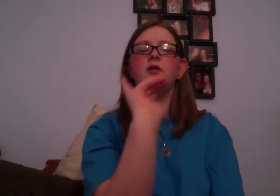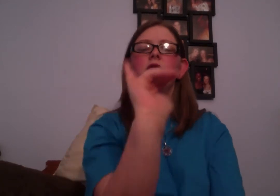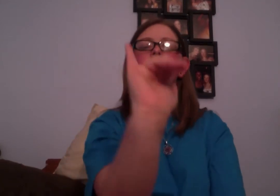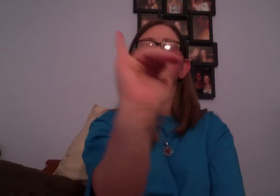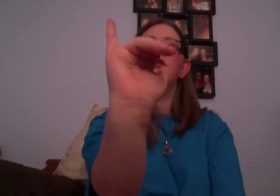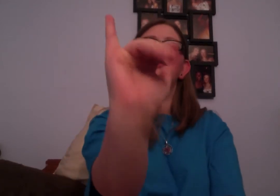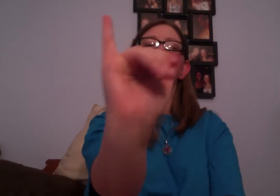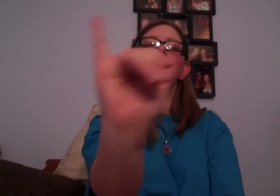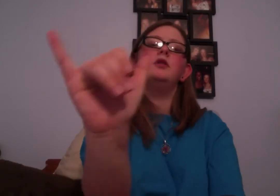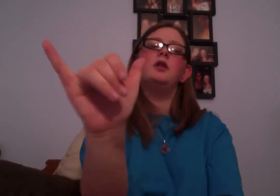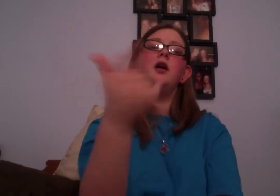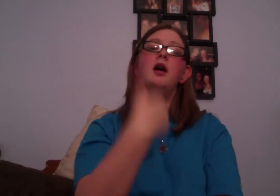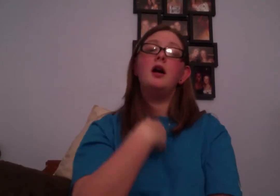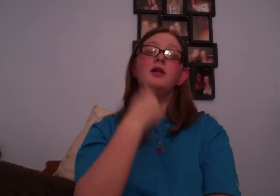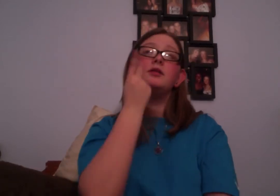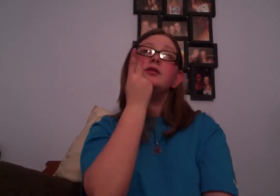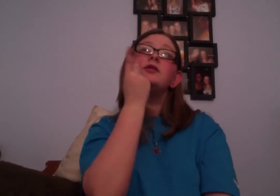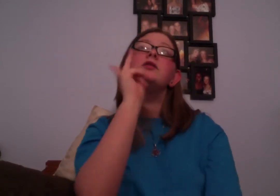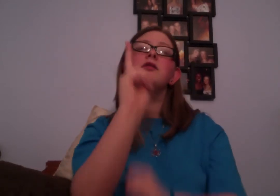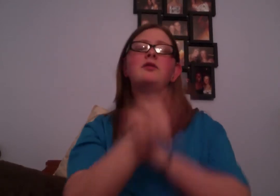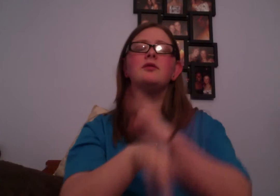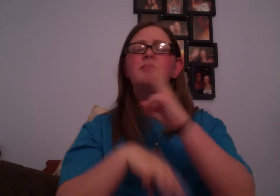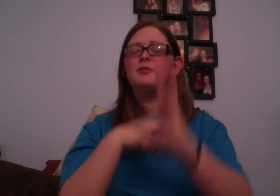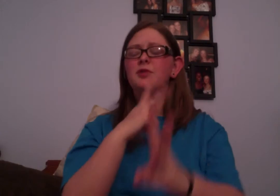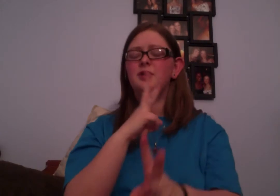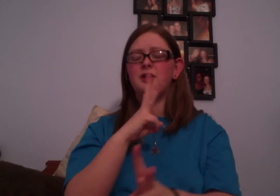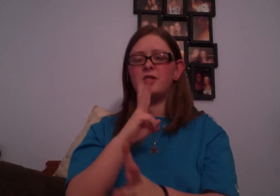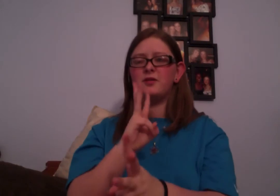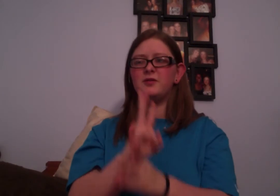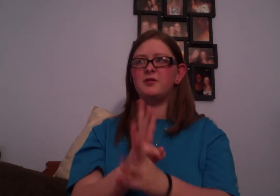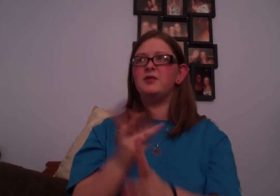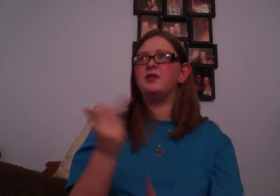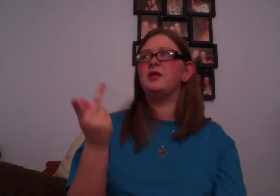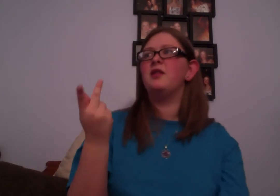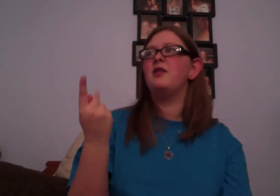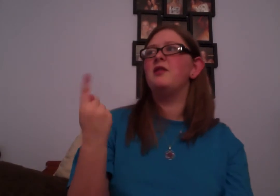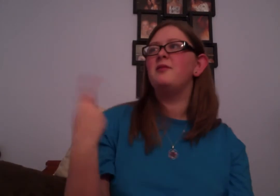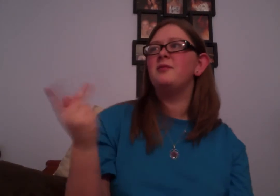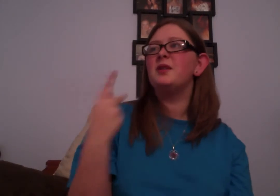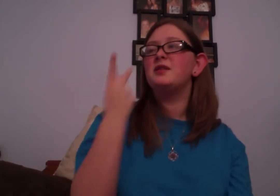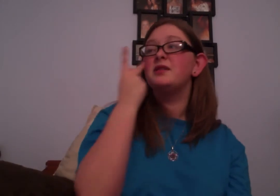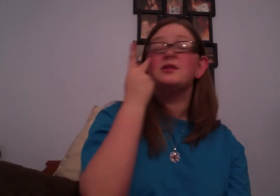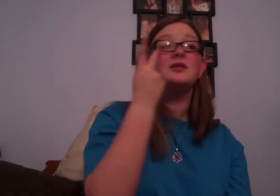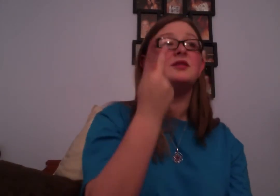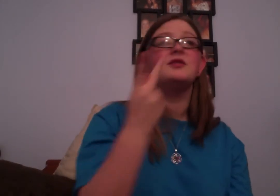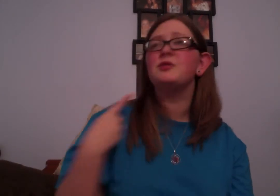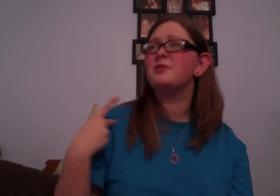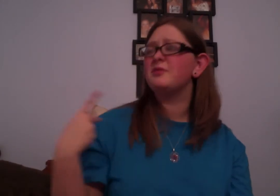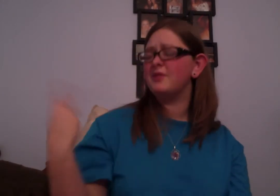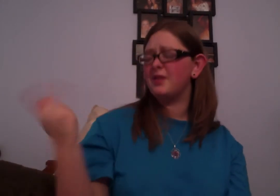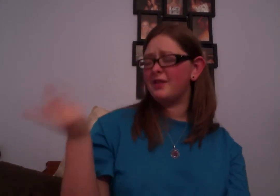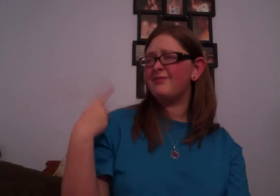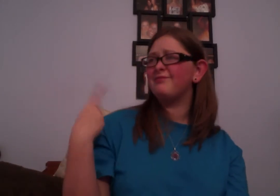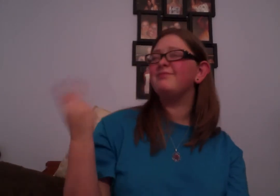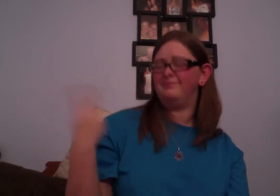I see a world we're meant to see together